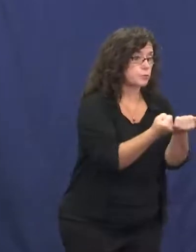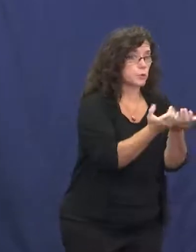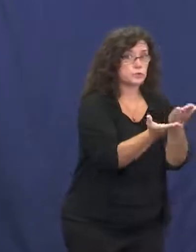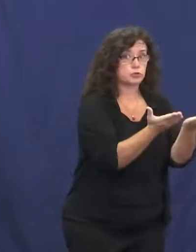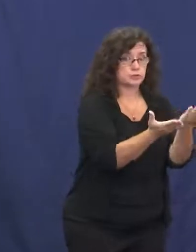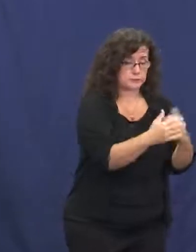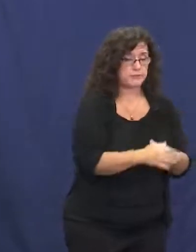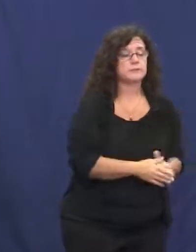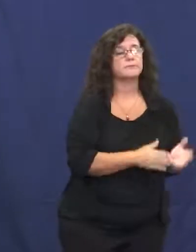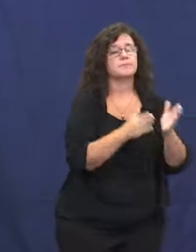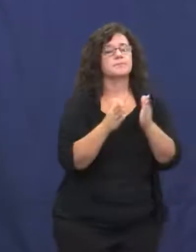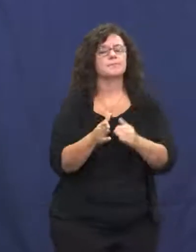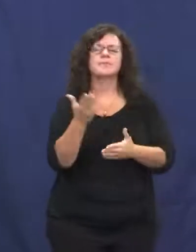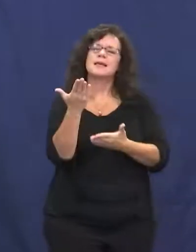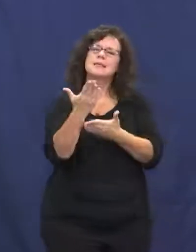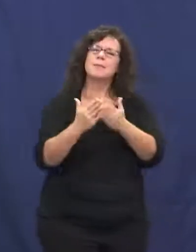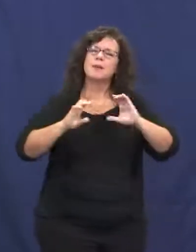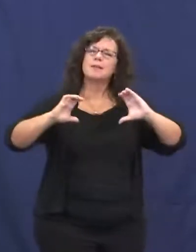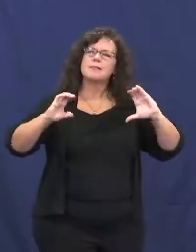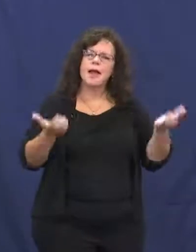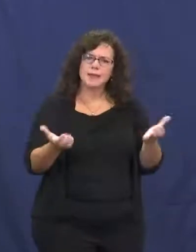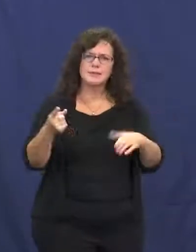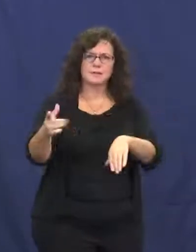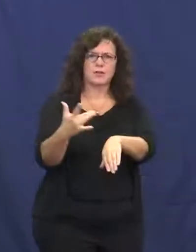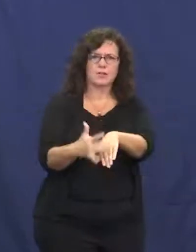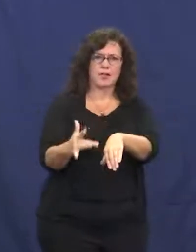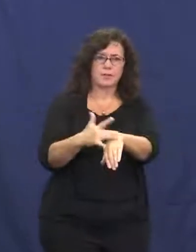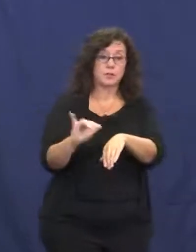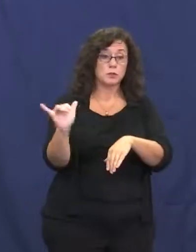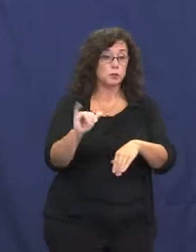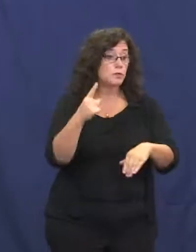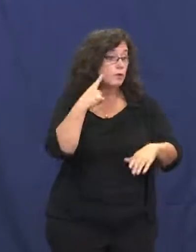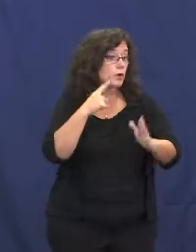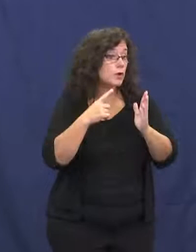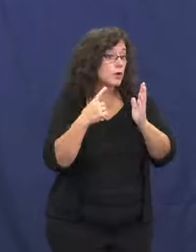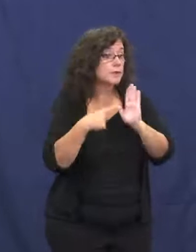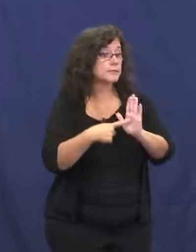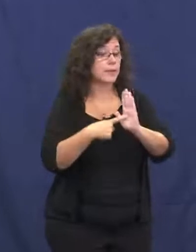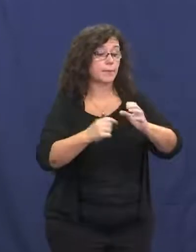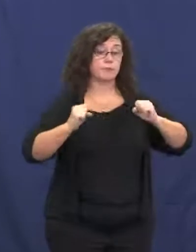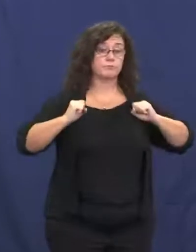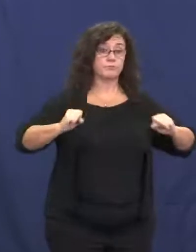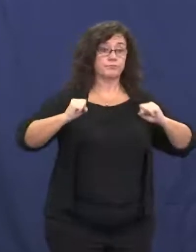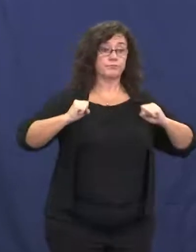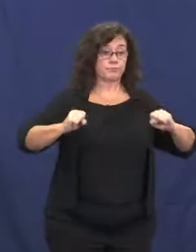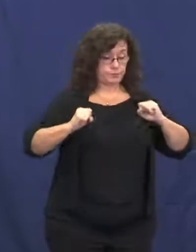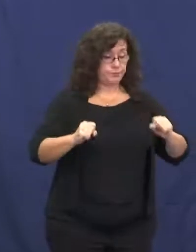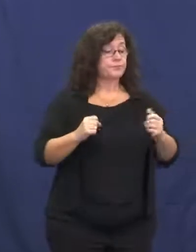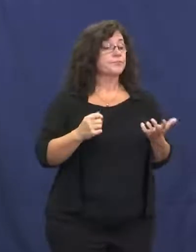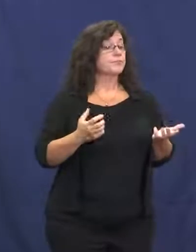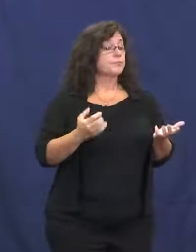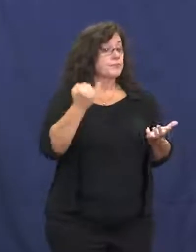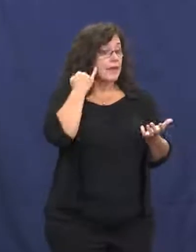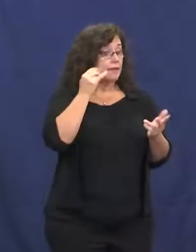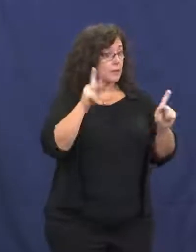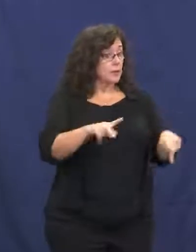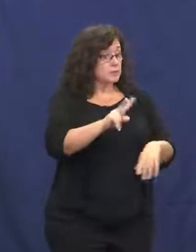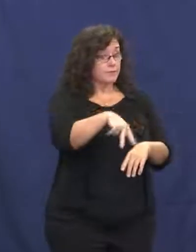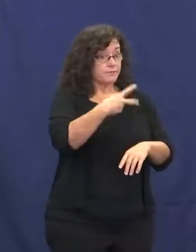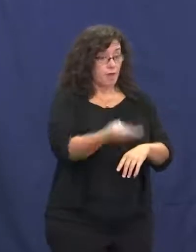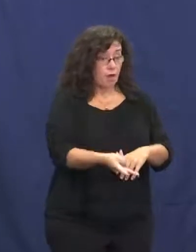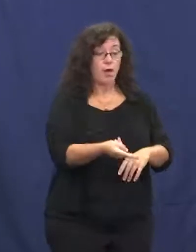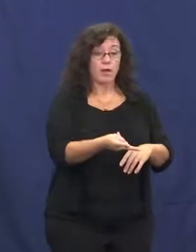and they keep them safe with giving them extra strength to be able to be balanced. For example, there are 4 of them: Matter of